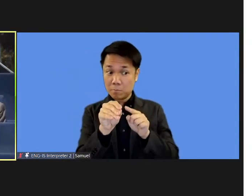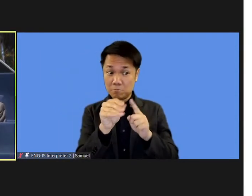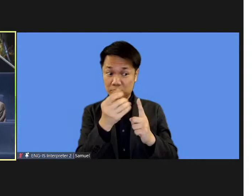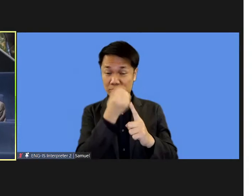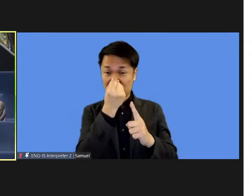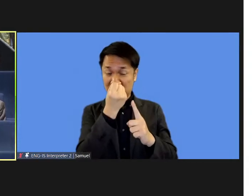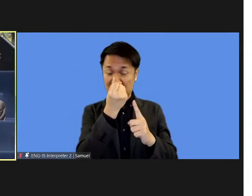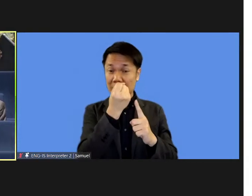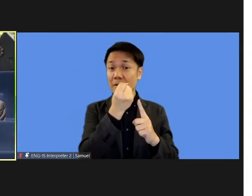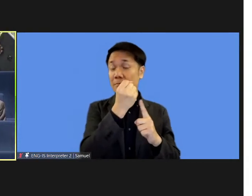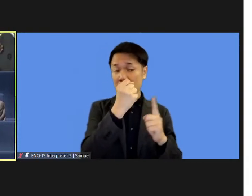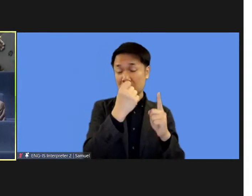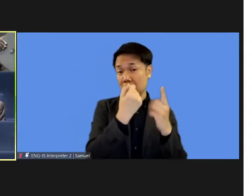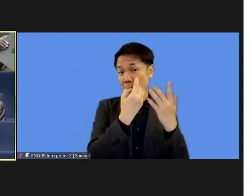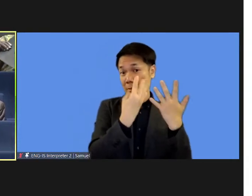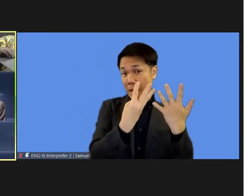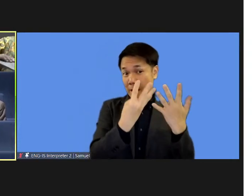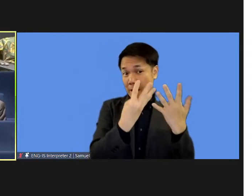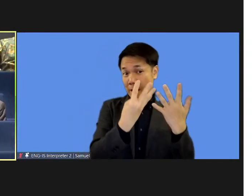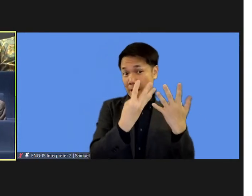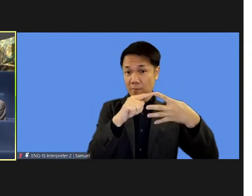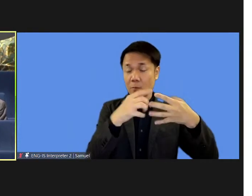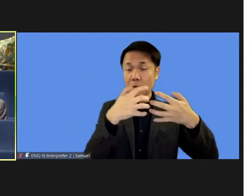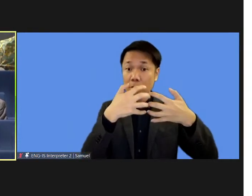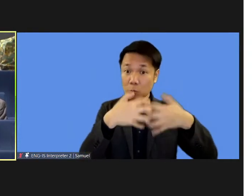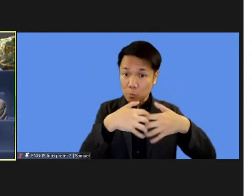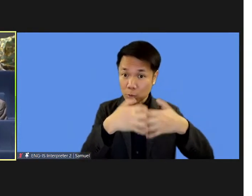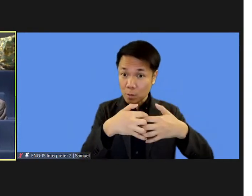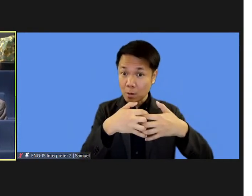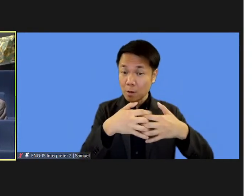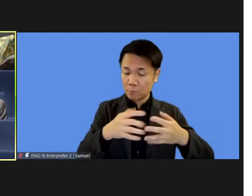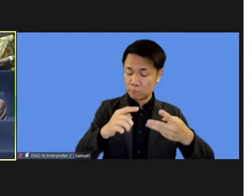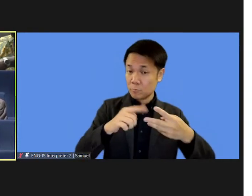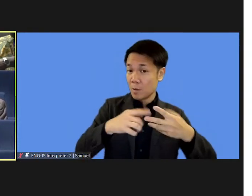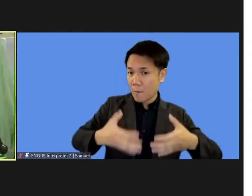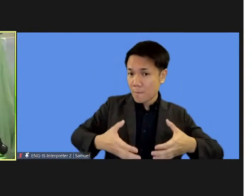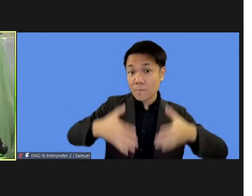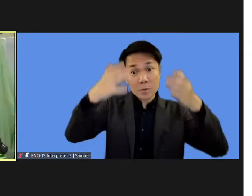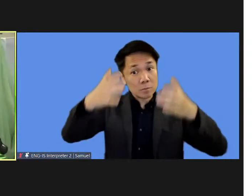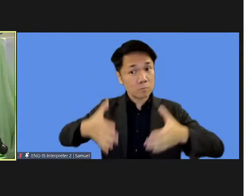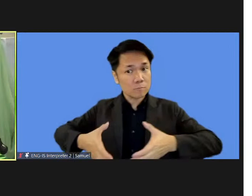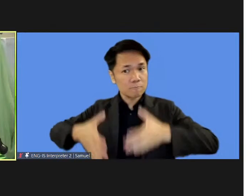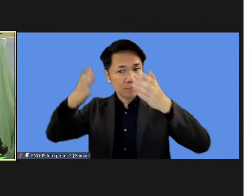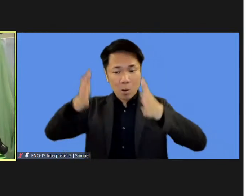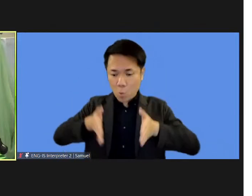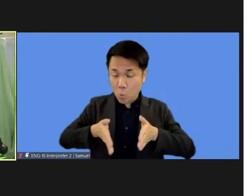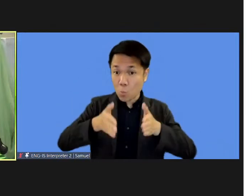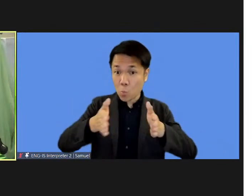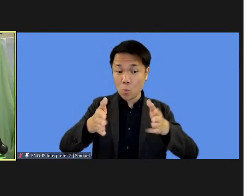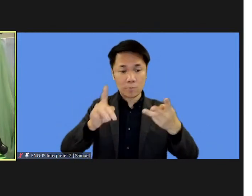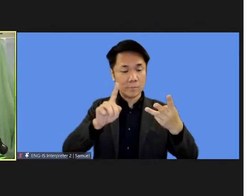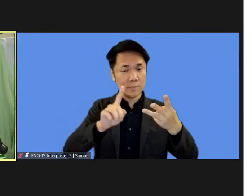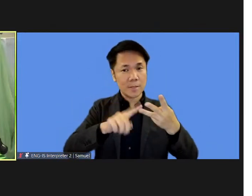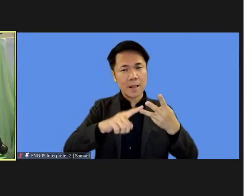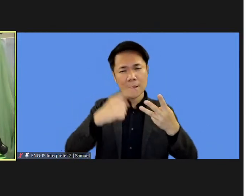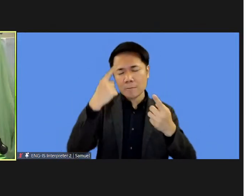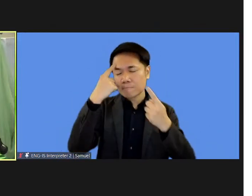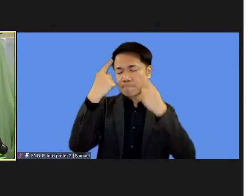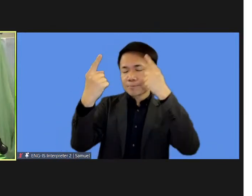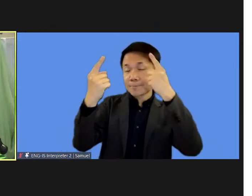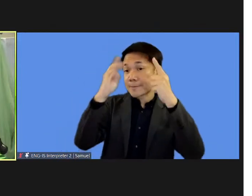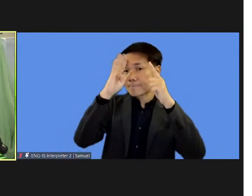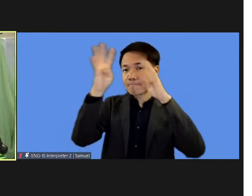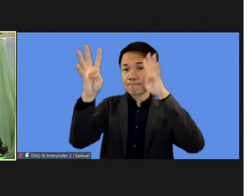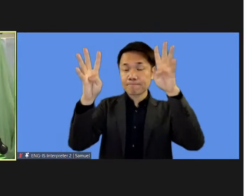9 in industry, infrastructure, and innovation. So